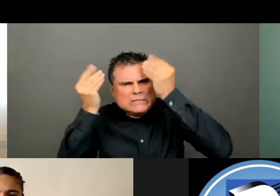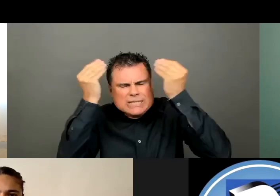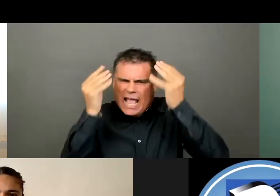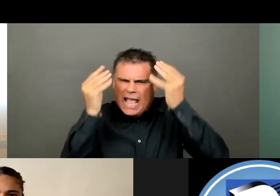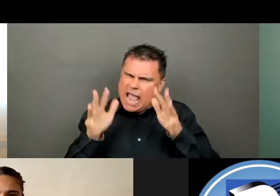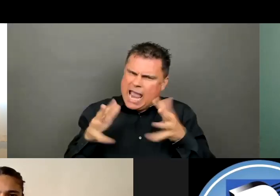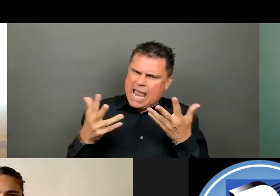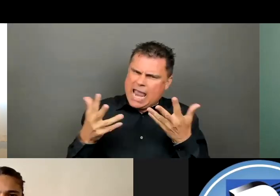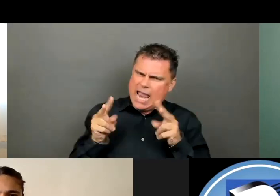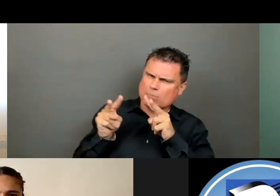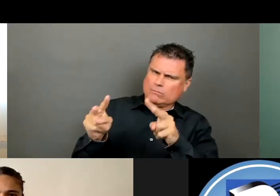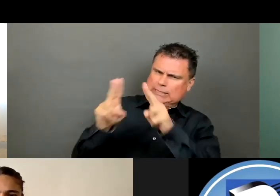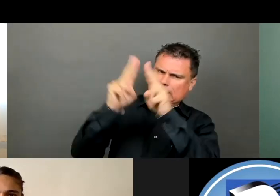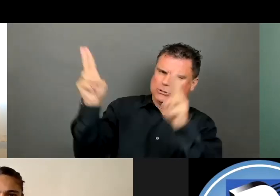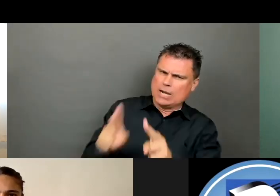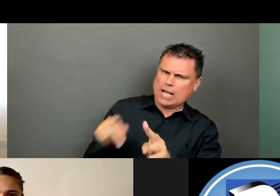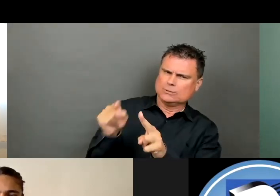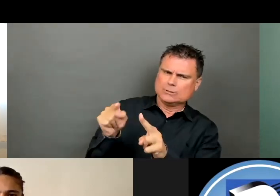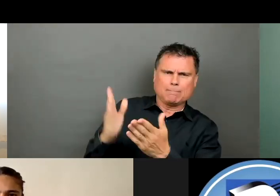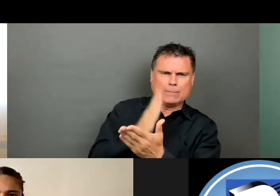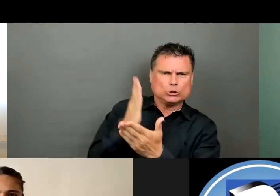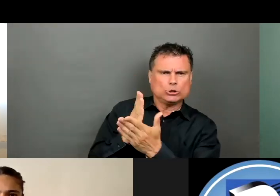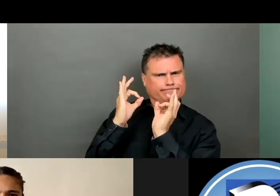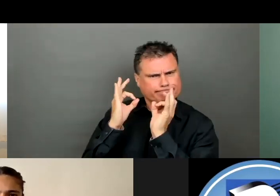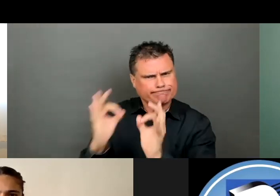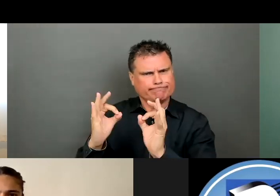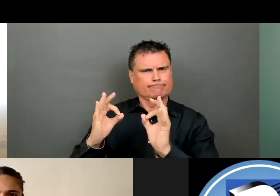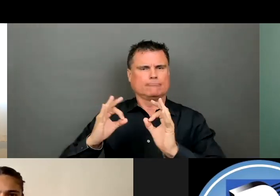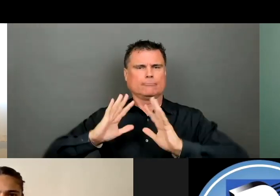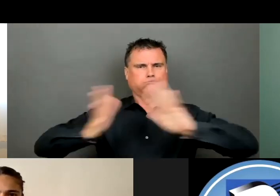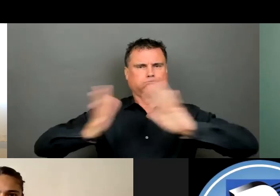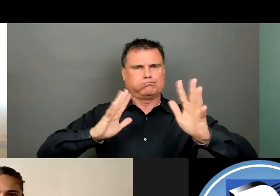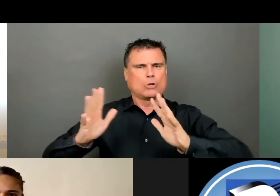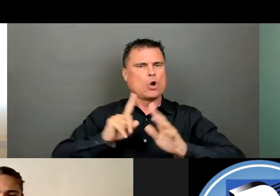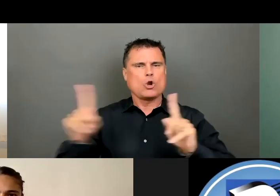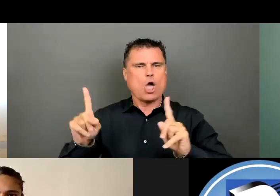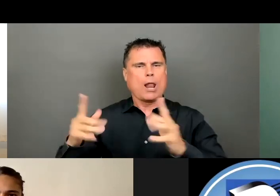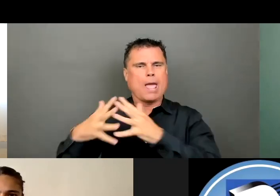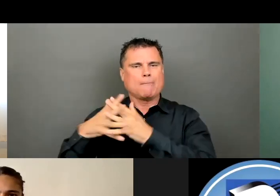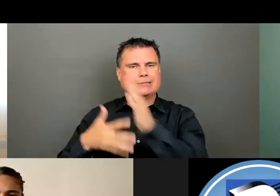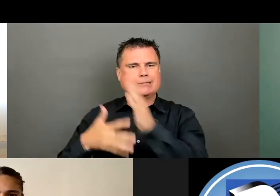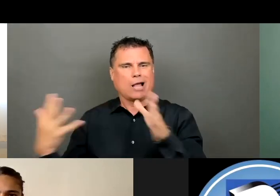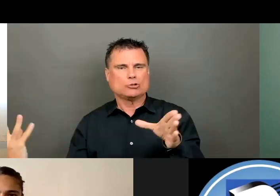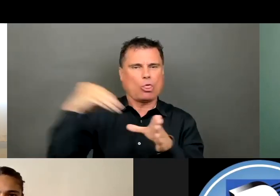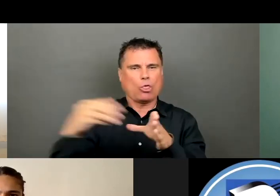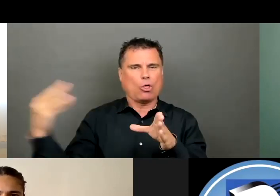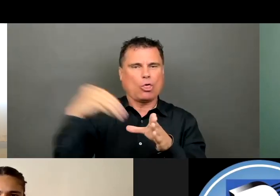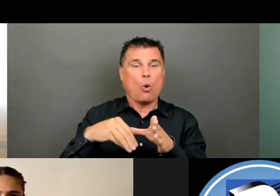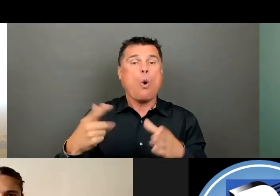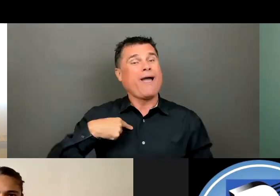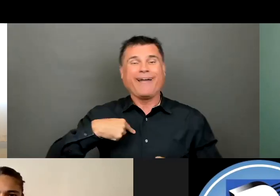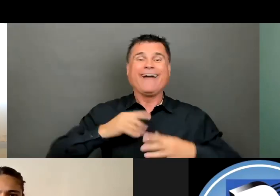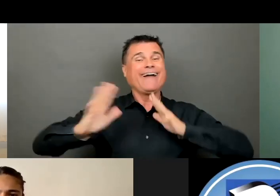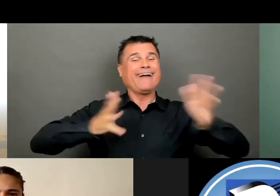to really continue with this. But if you would like to become international sign interpreter,